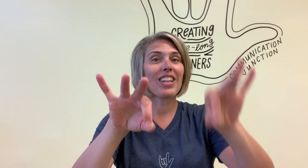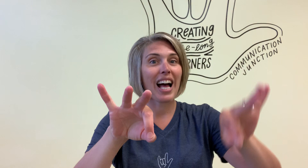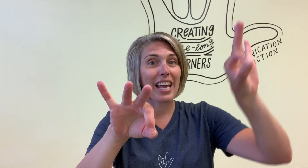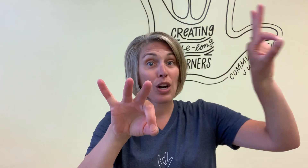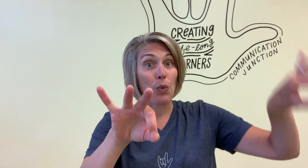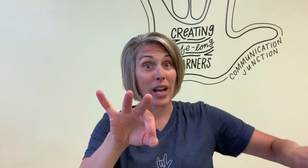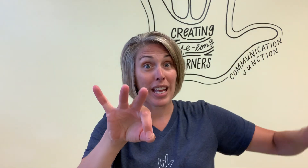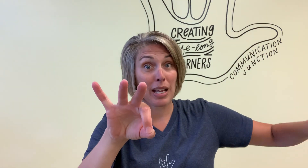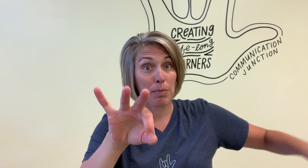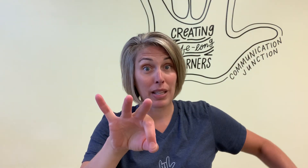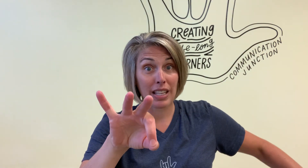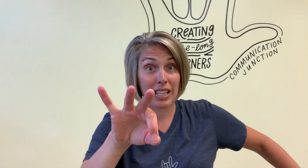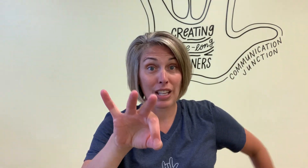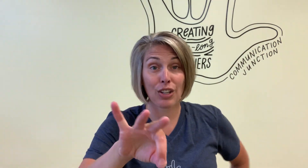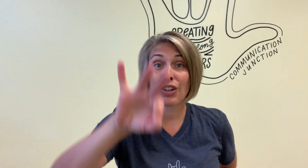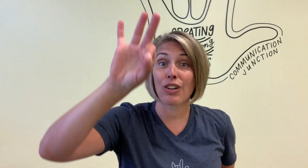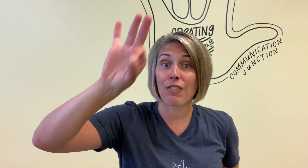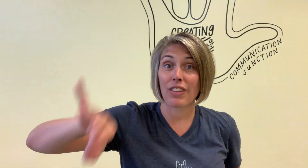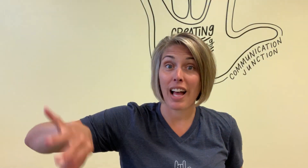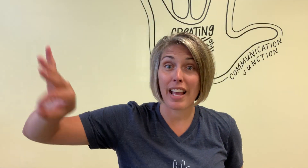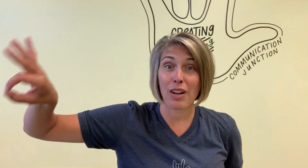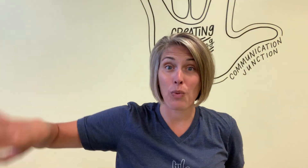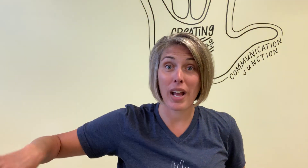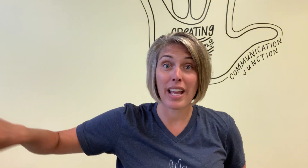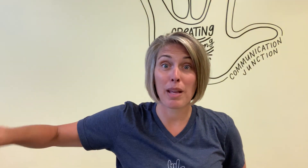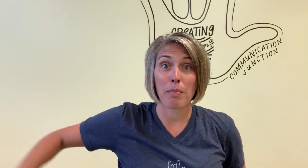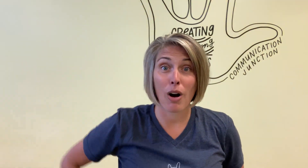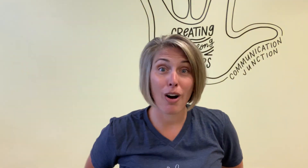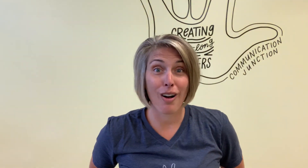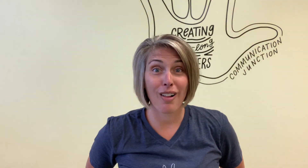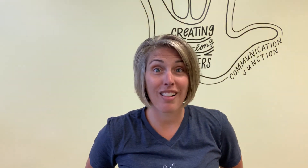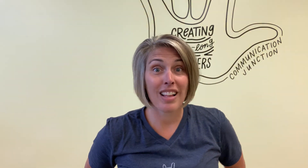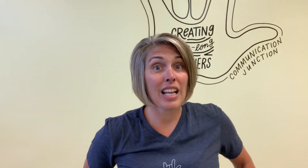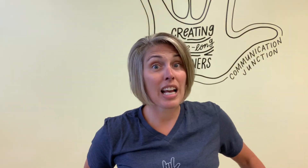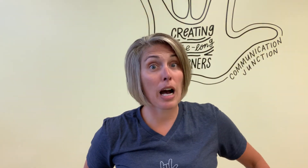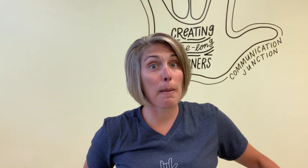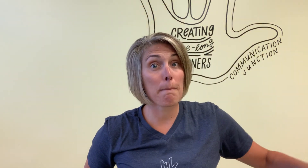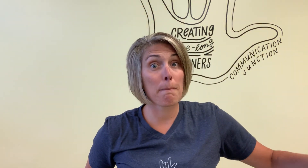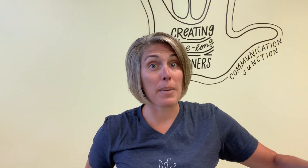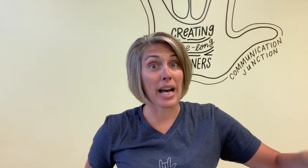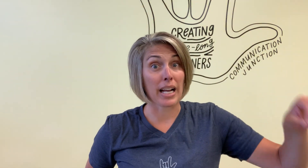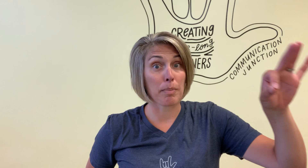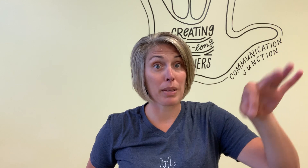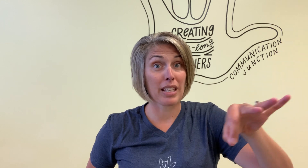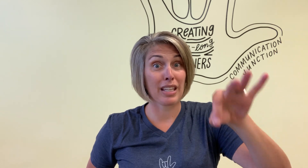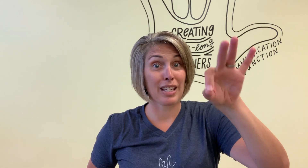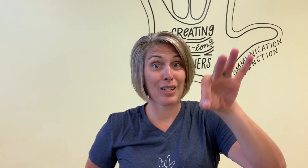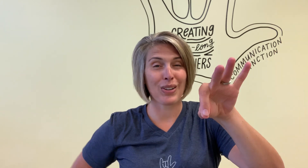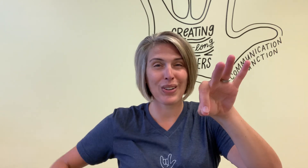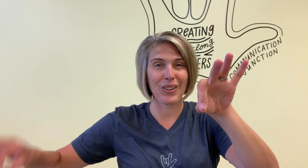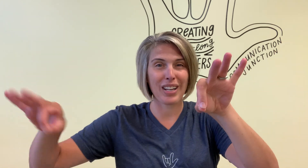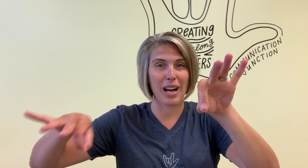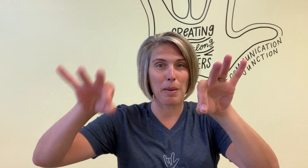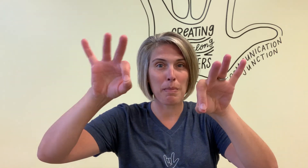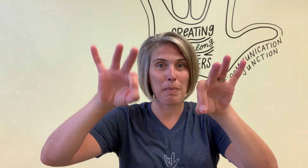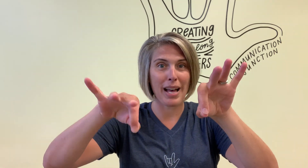Fly away, Peter, fly away, Paul. Come back, Peter, come